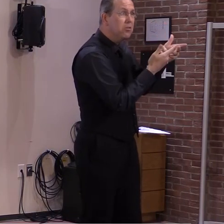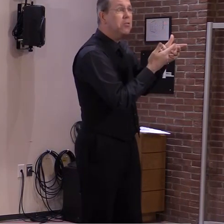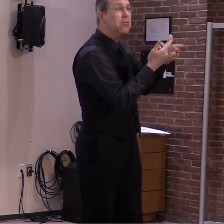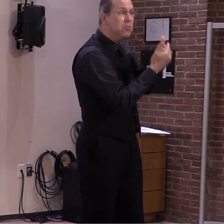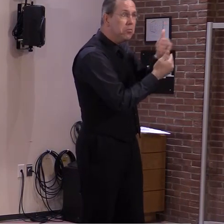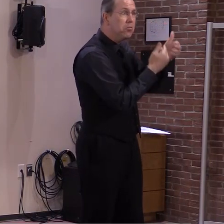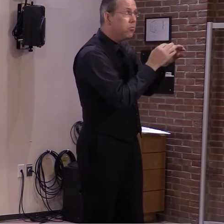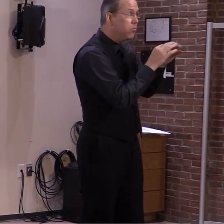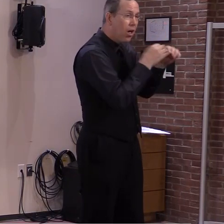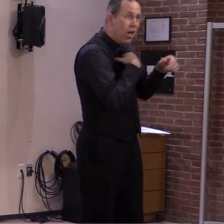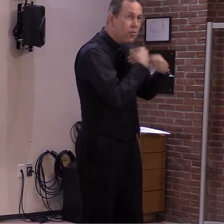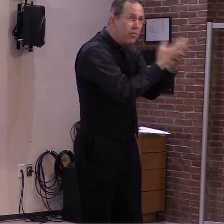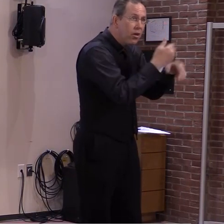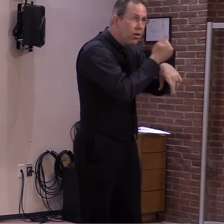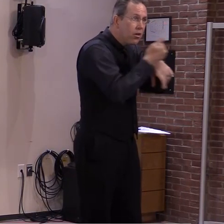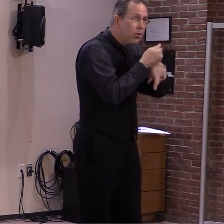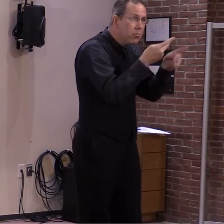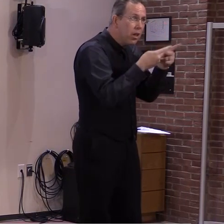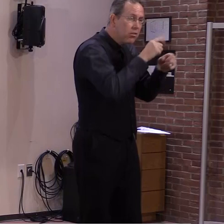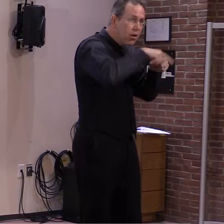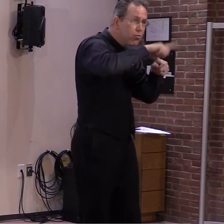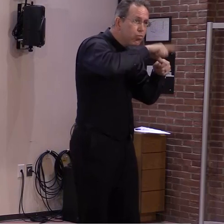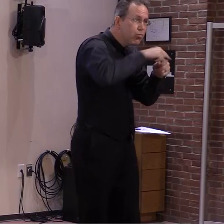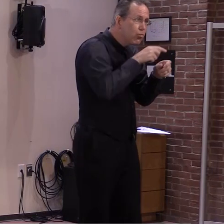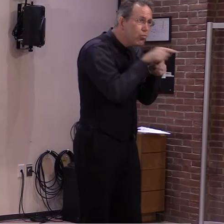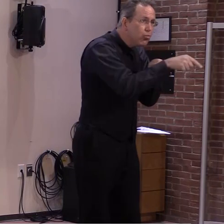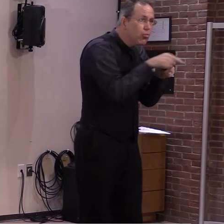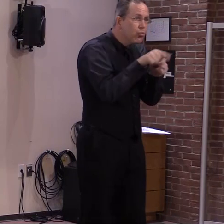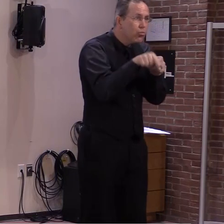these mobile units work in that county.